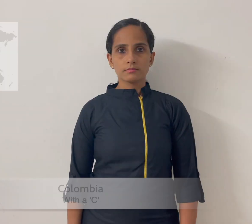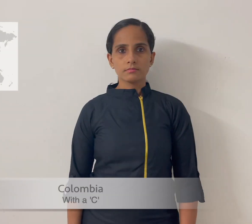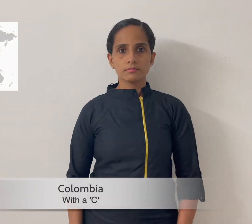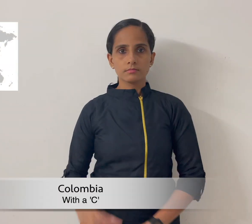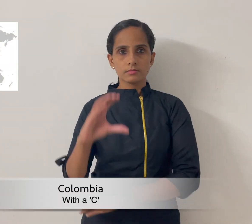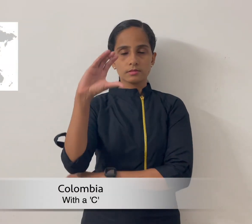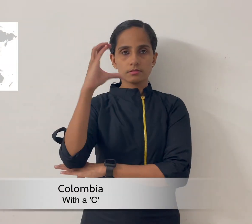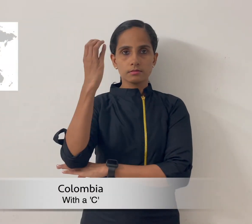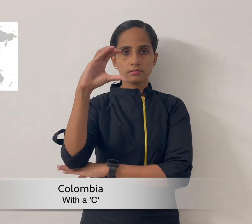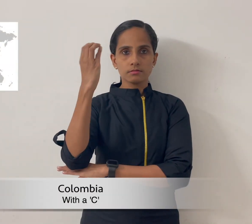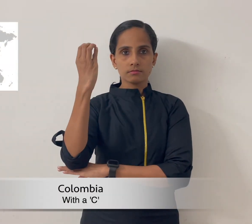Colombia.